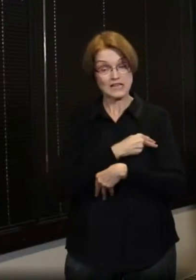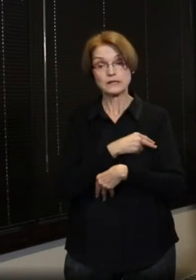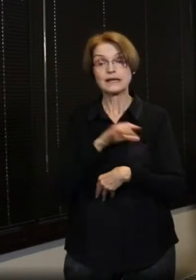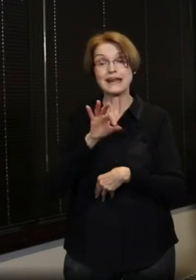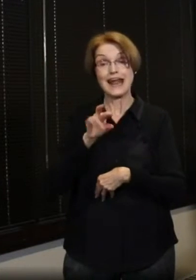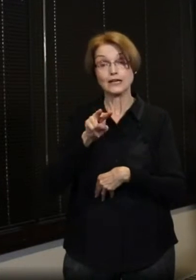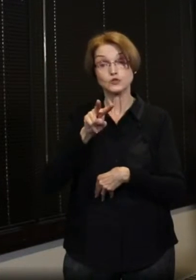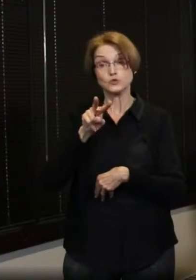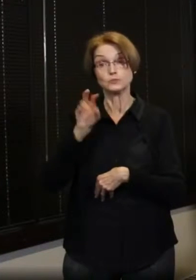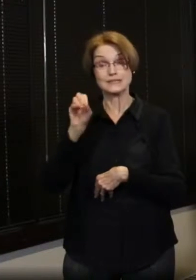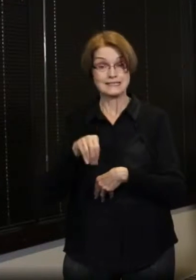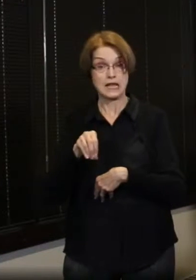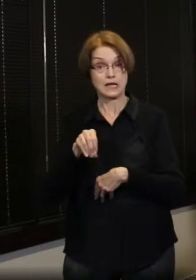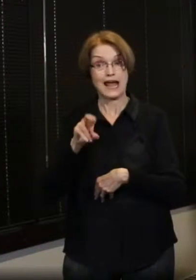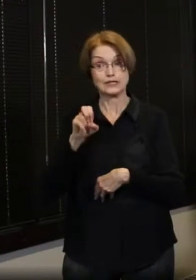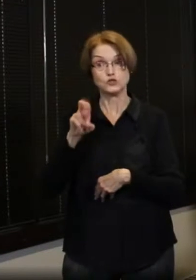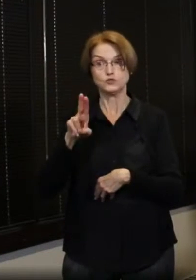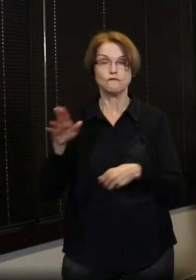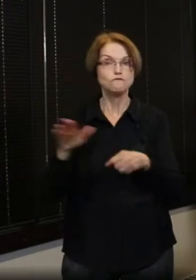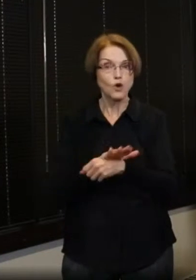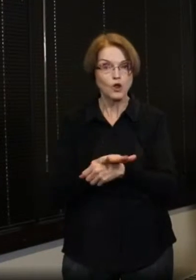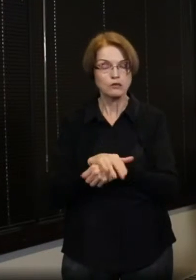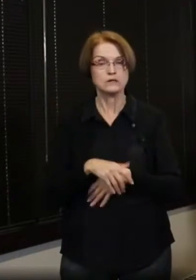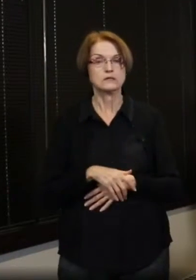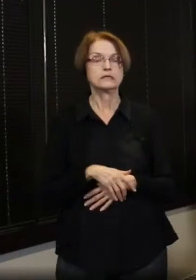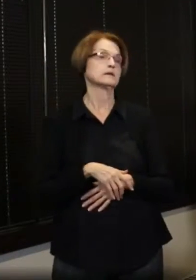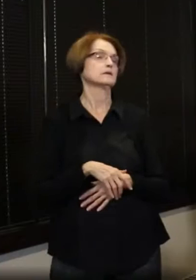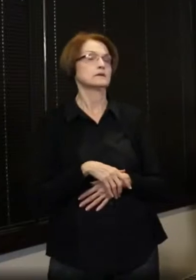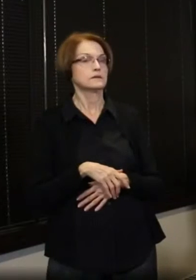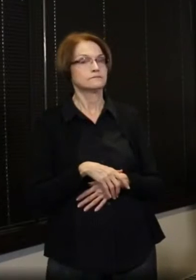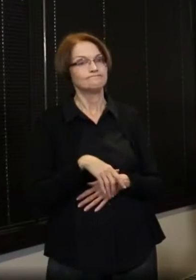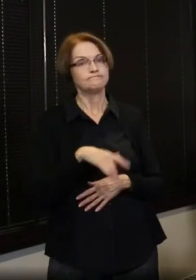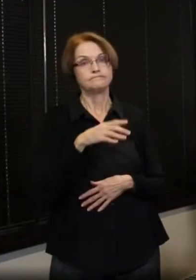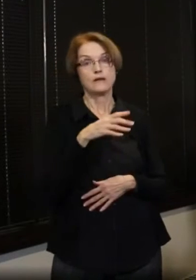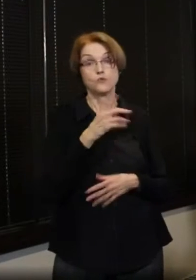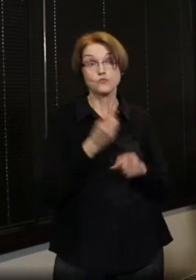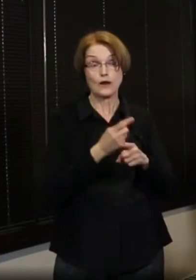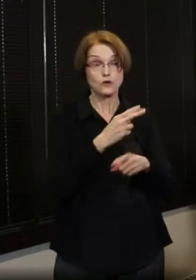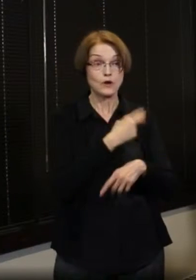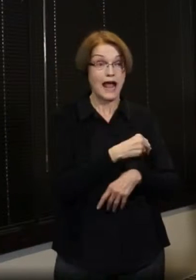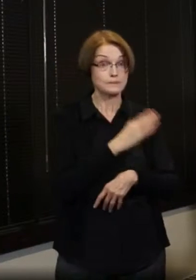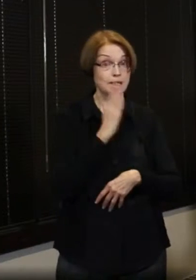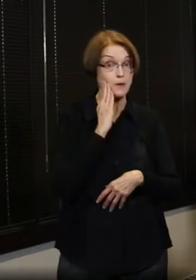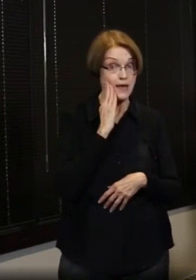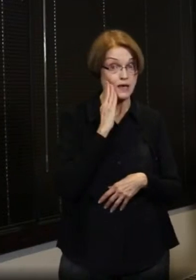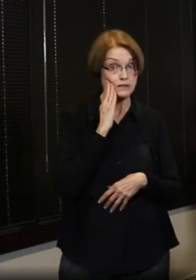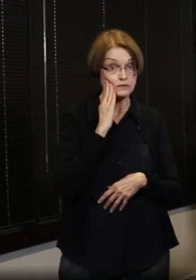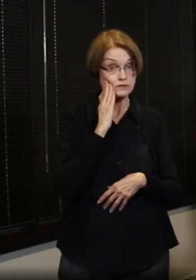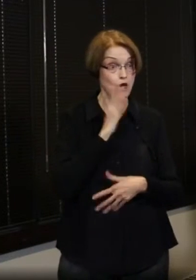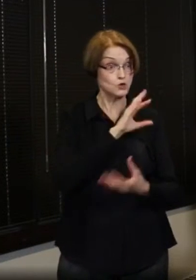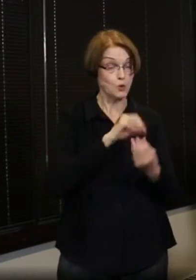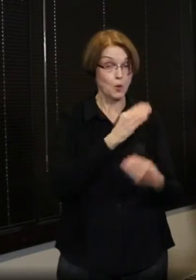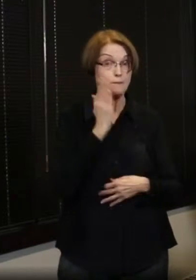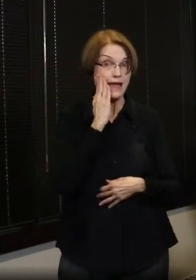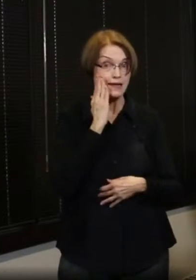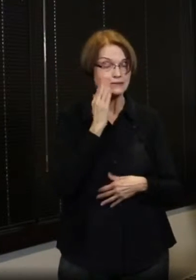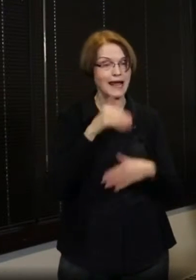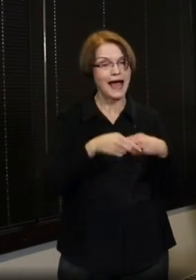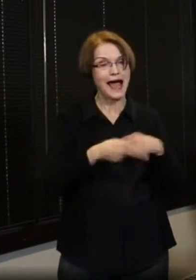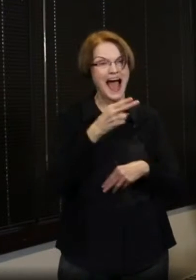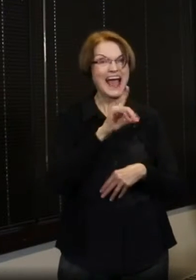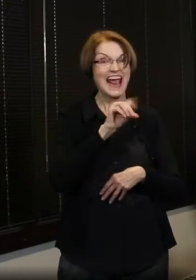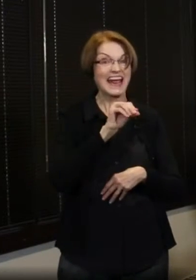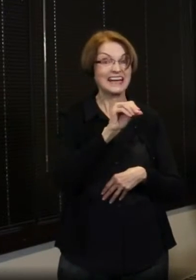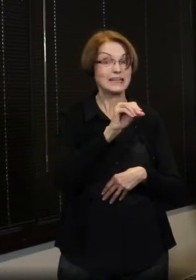92% capacity for our intensive care unit and around high 80s across the board for all of our beds. And I think most